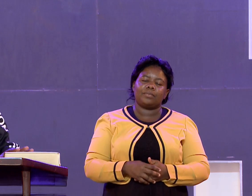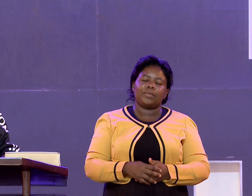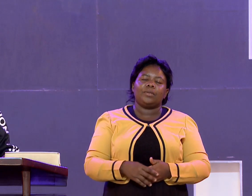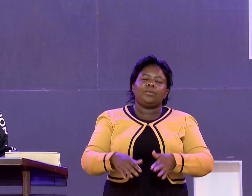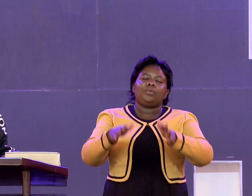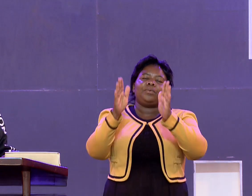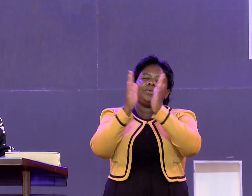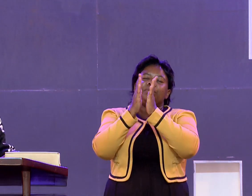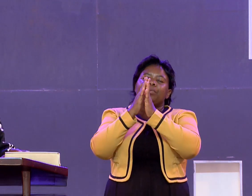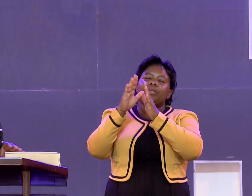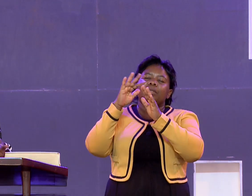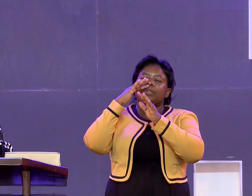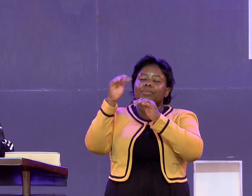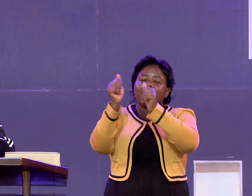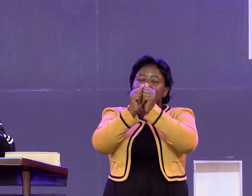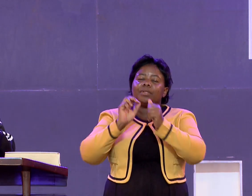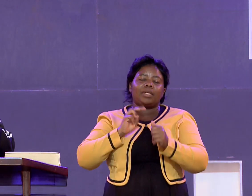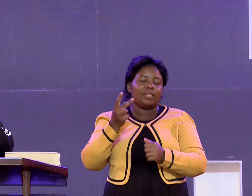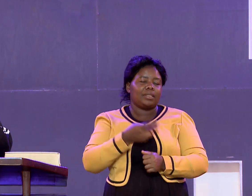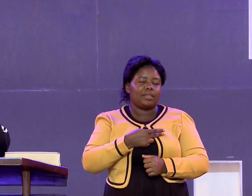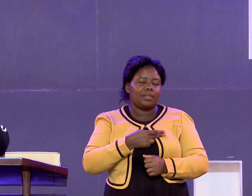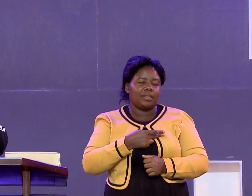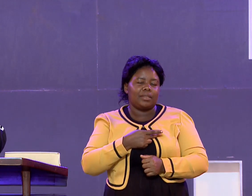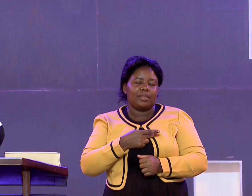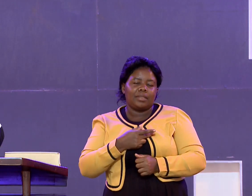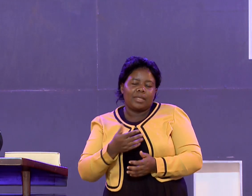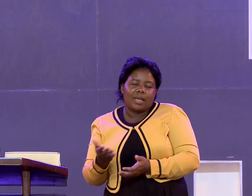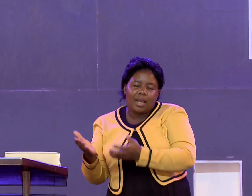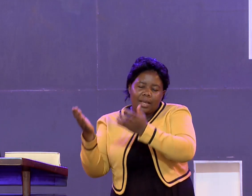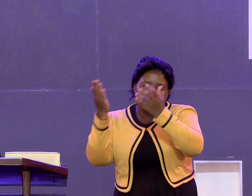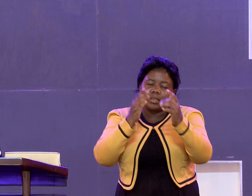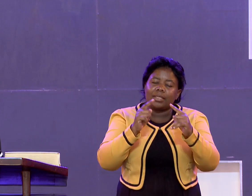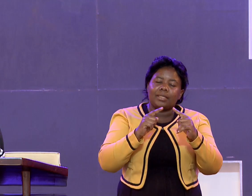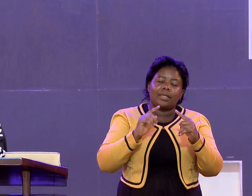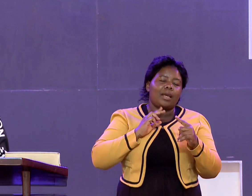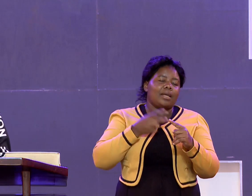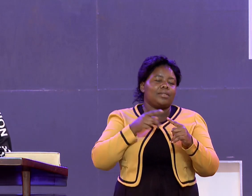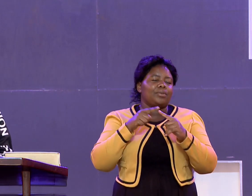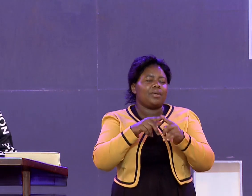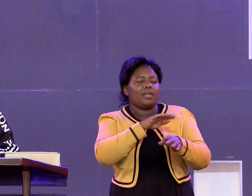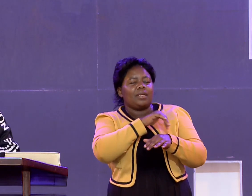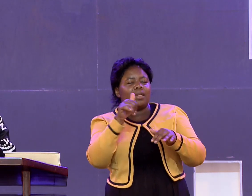you to speak to us. Take us to another level of understanding and